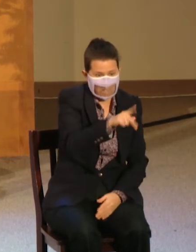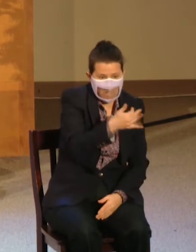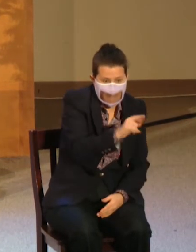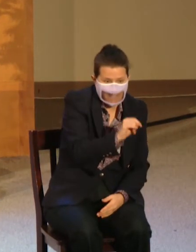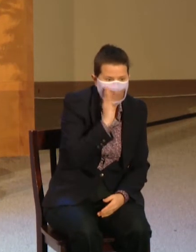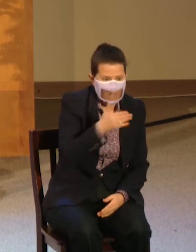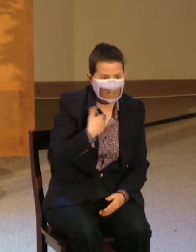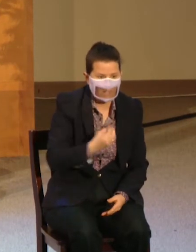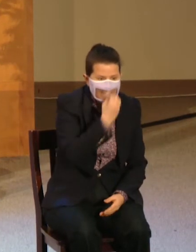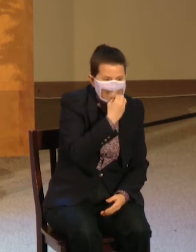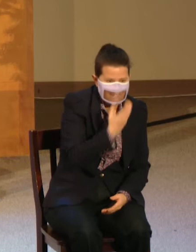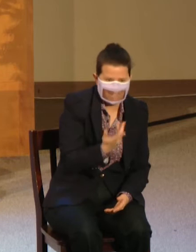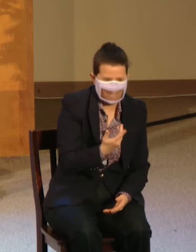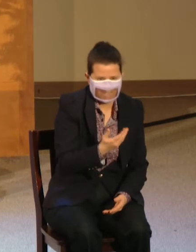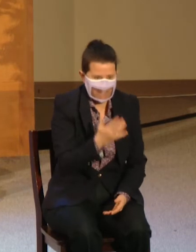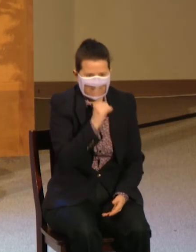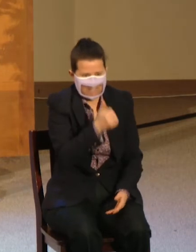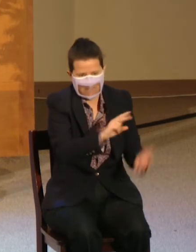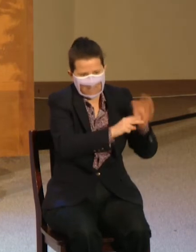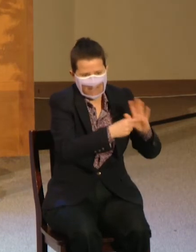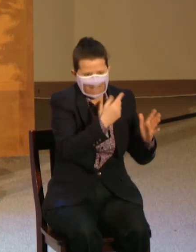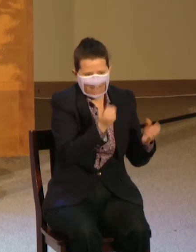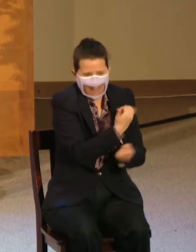Doesn't mean anything to them.